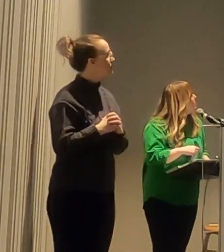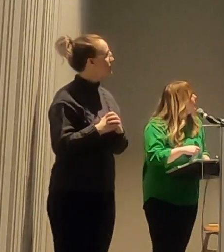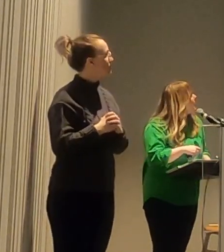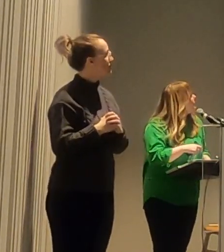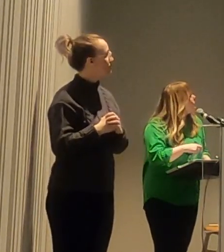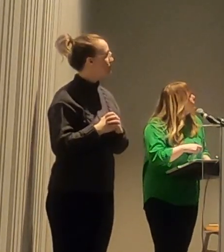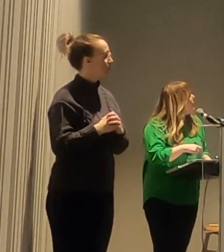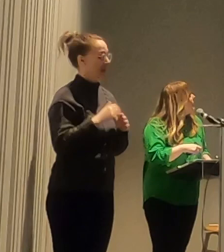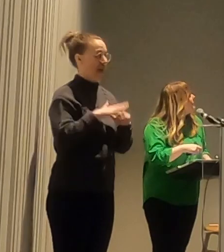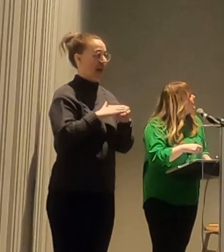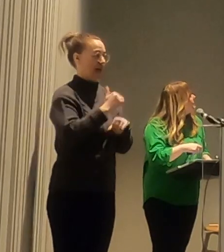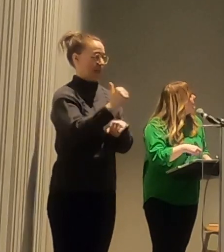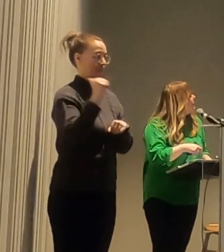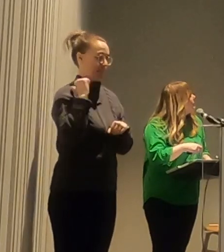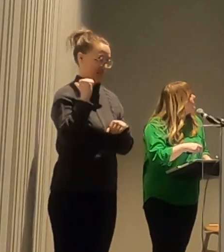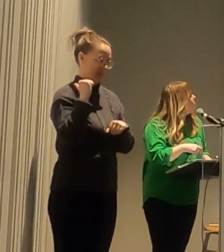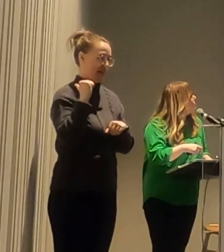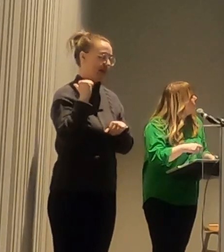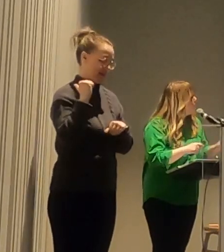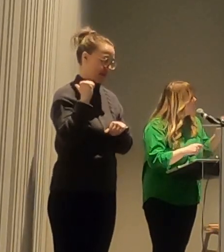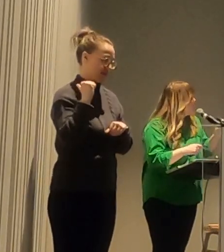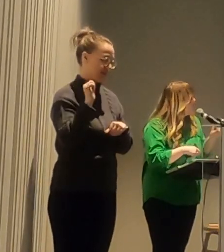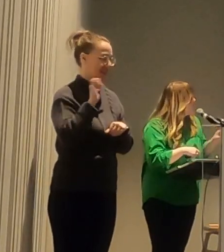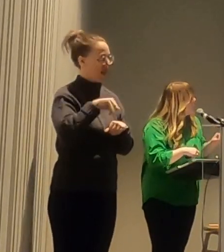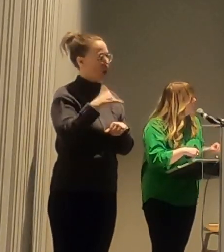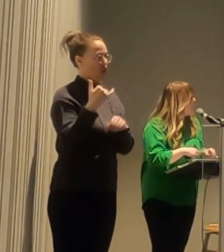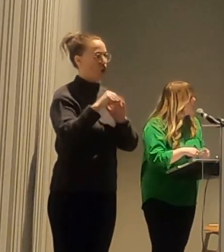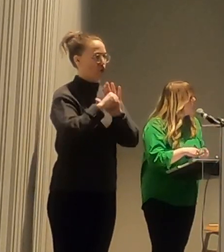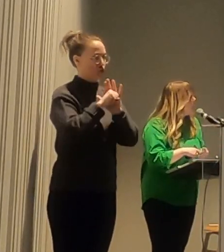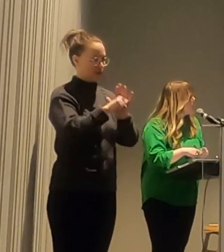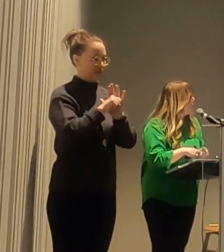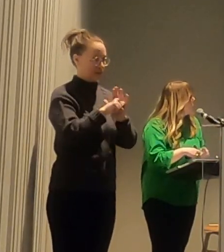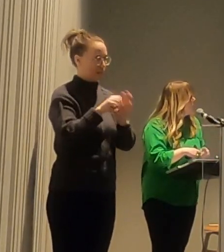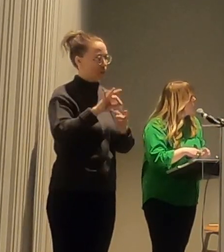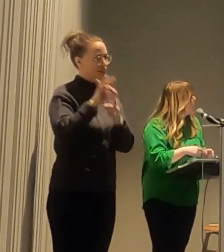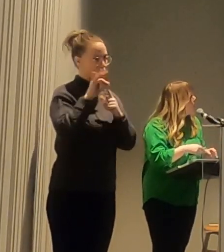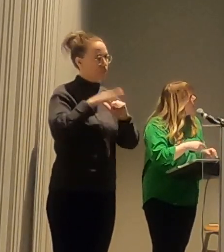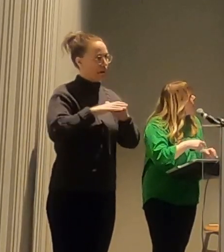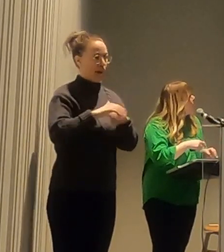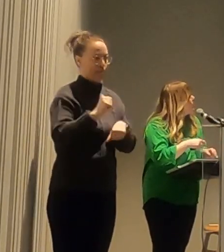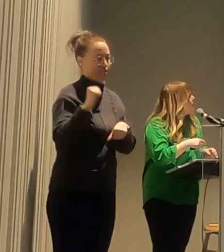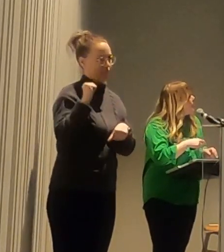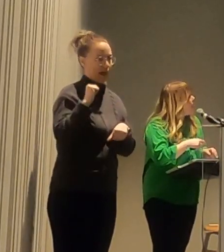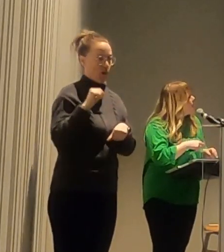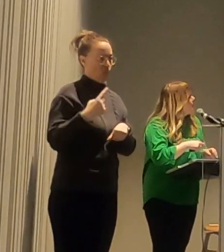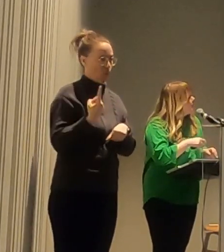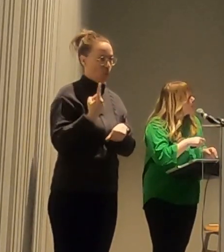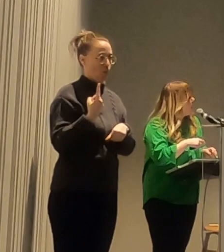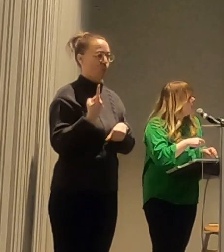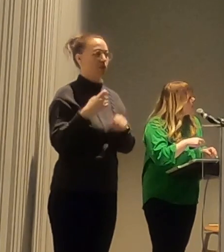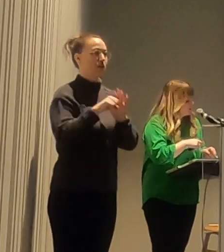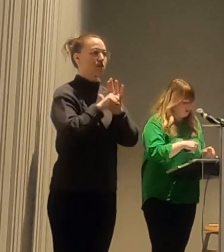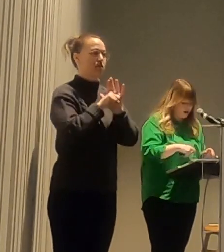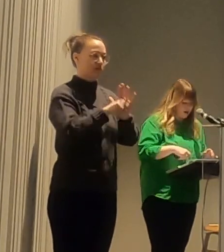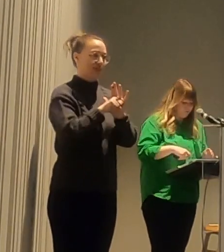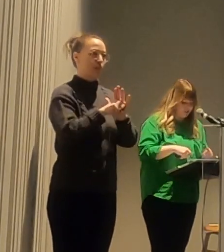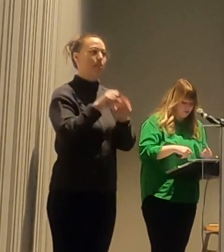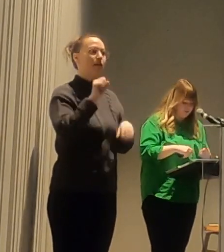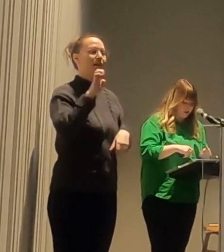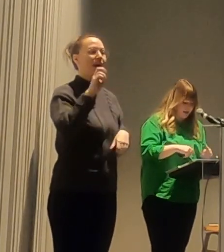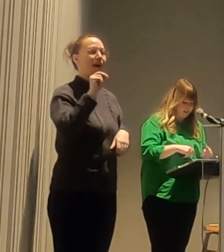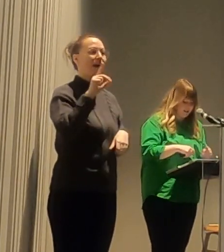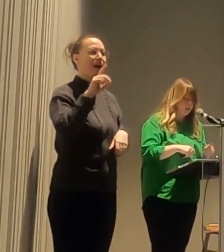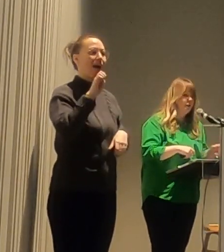And on the back, this is another motif that is exclusively on the back of the robe. We have the endless knot,